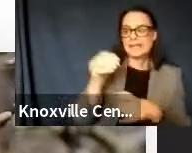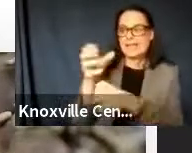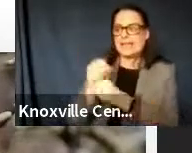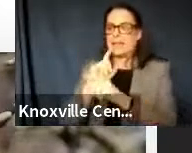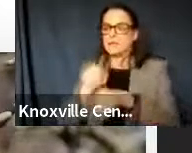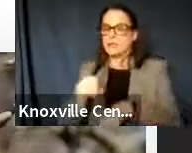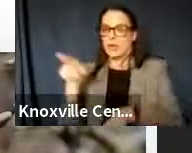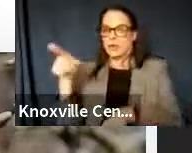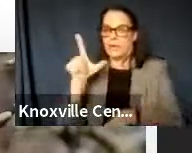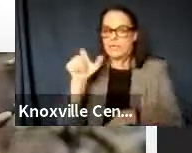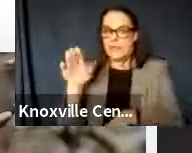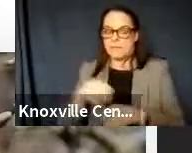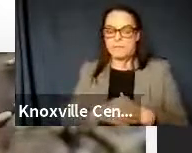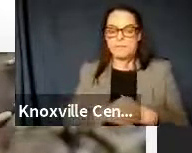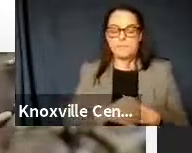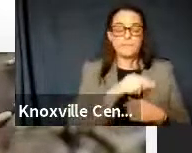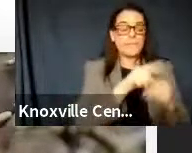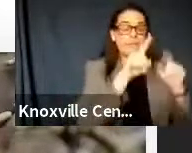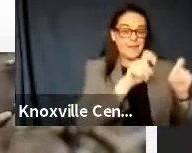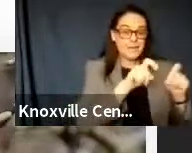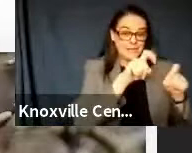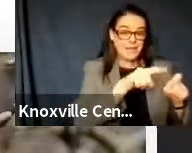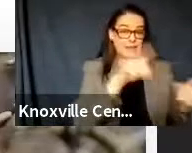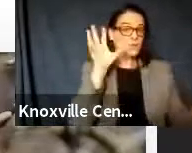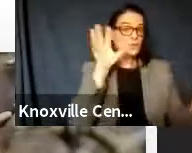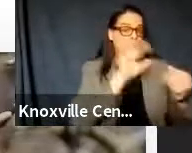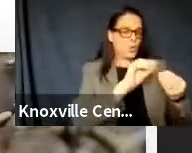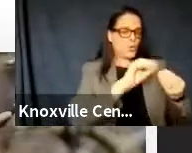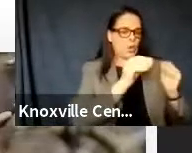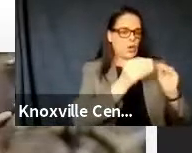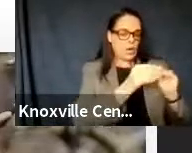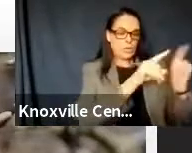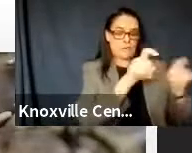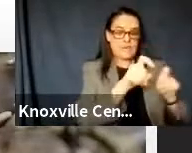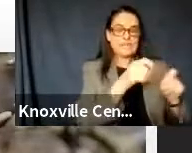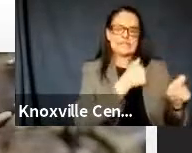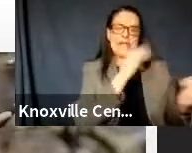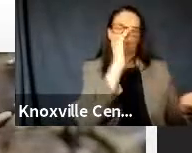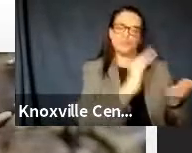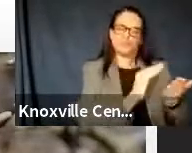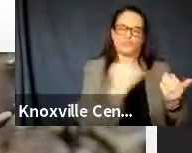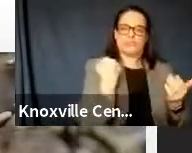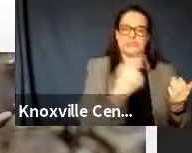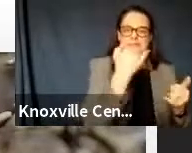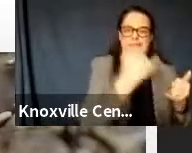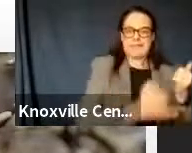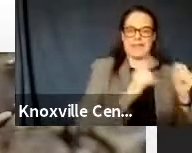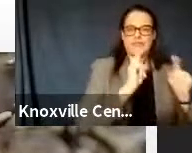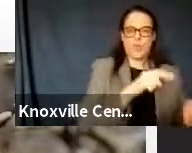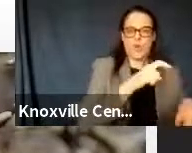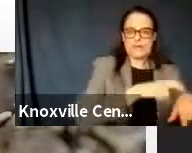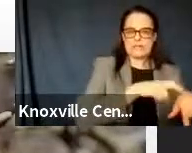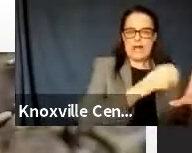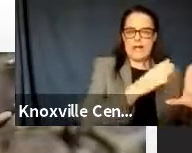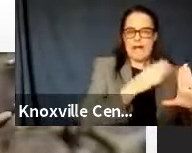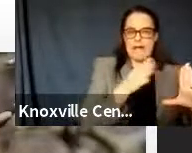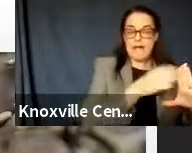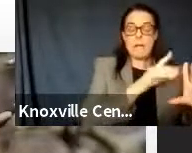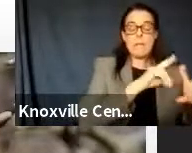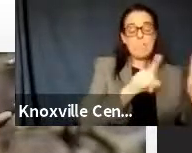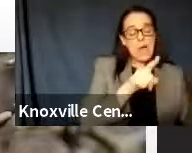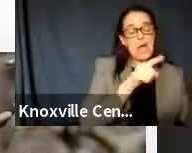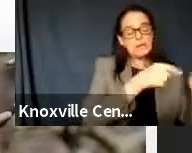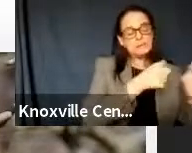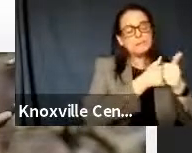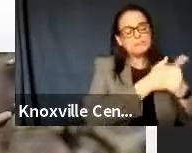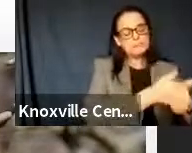report data. Regarding testing, the total number of tests conducted has decreased since the last reporting time period, but is consistent